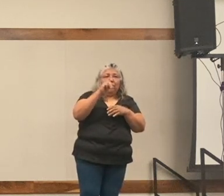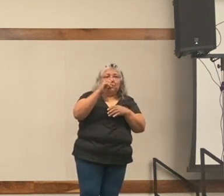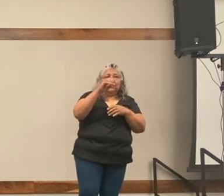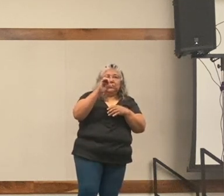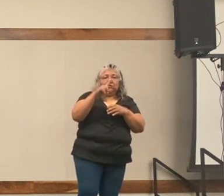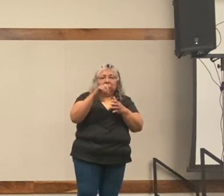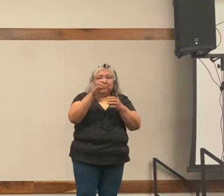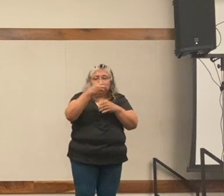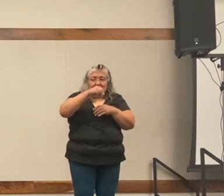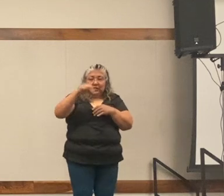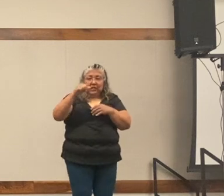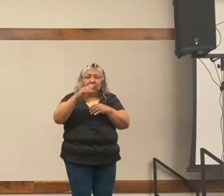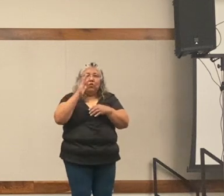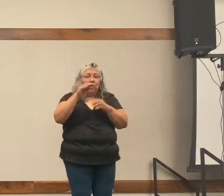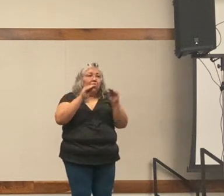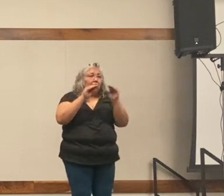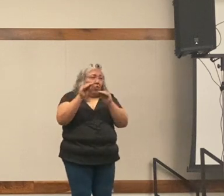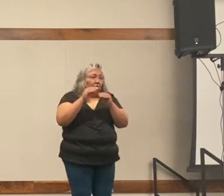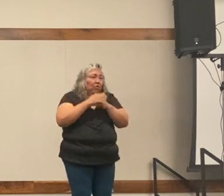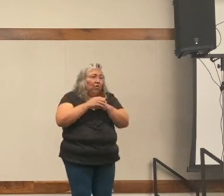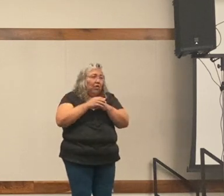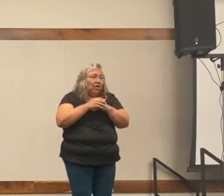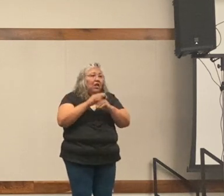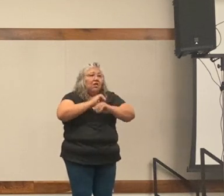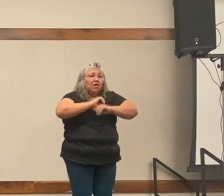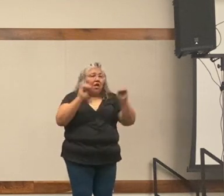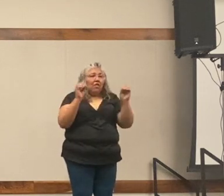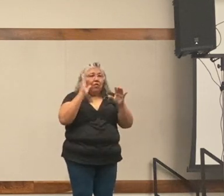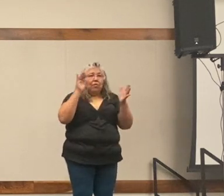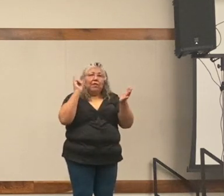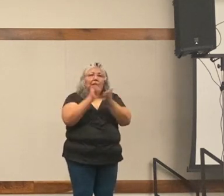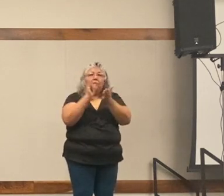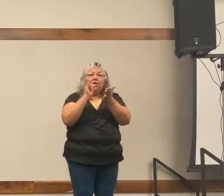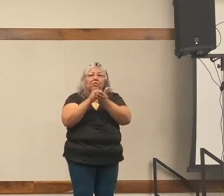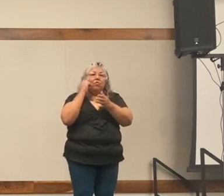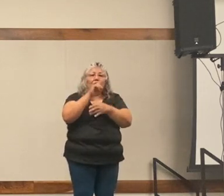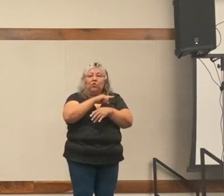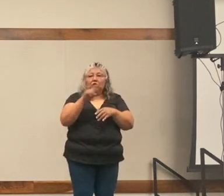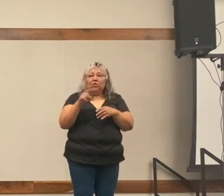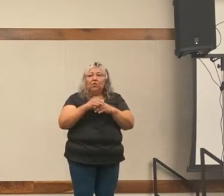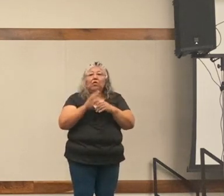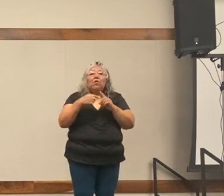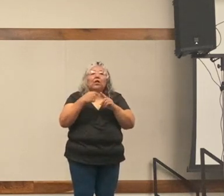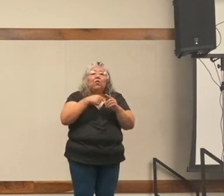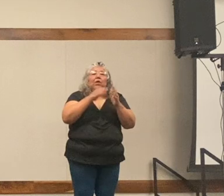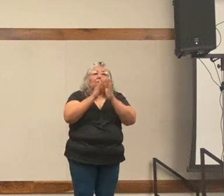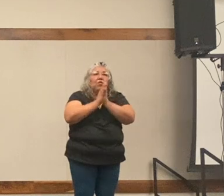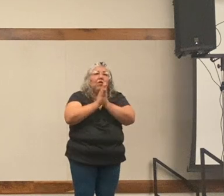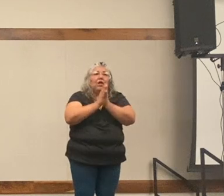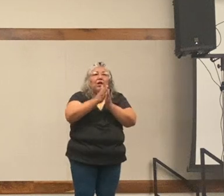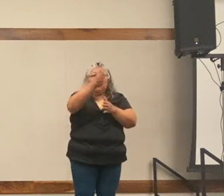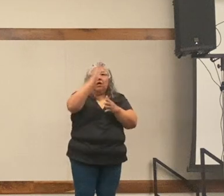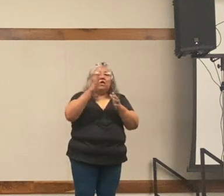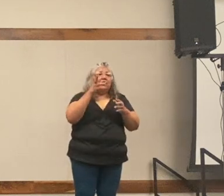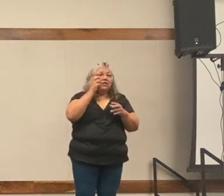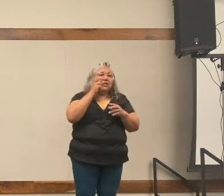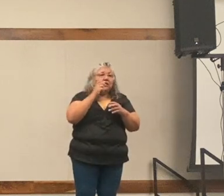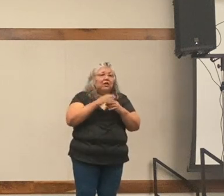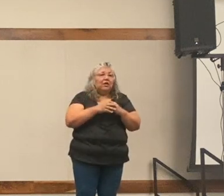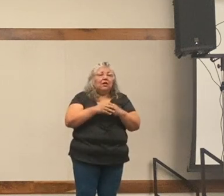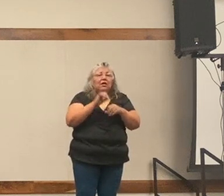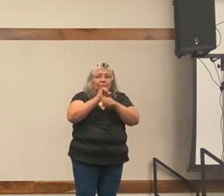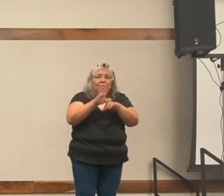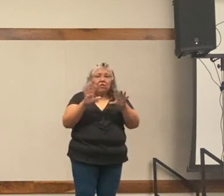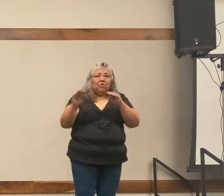move from here to there, and it will move. Nothing will be impossible for you. Listen, when we pray, God is listening, and mountains